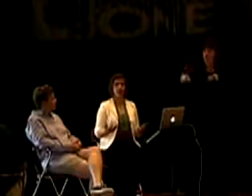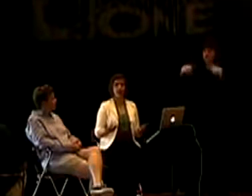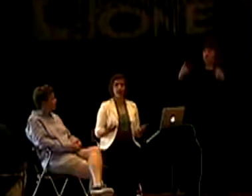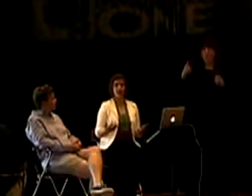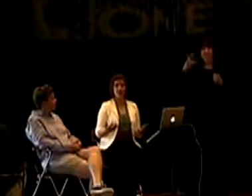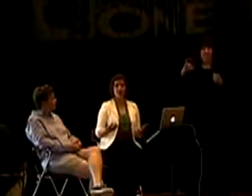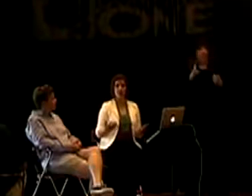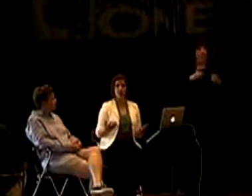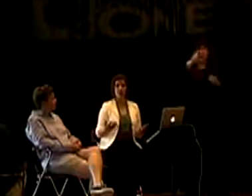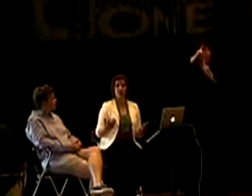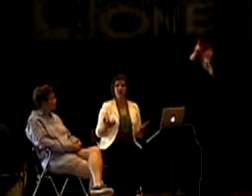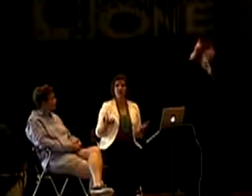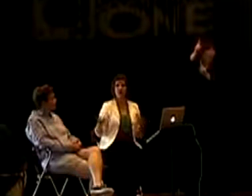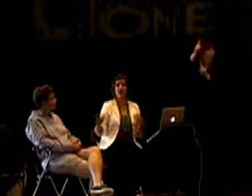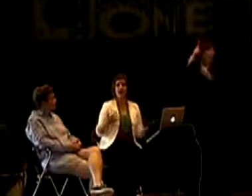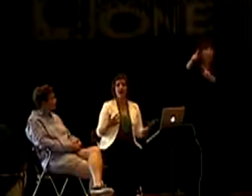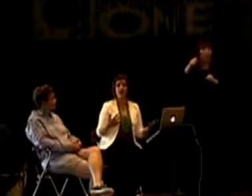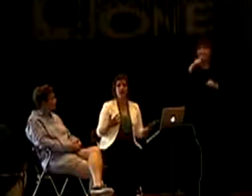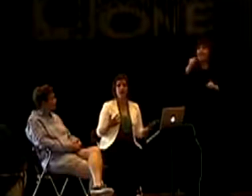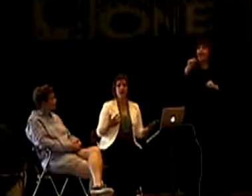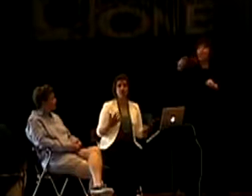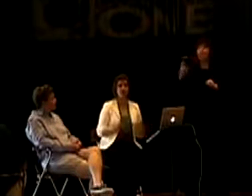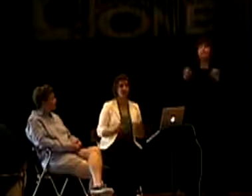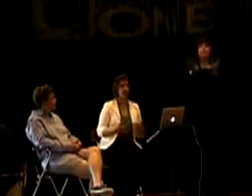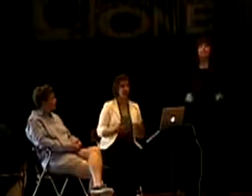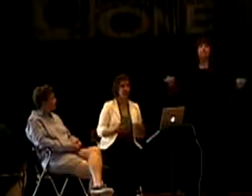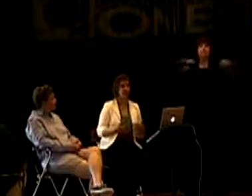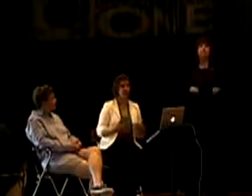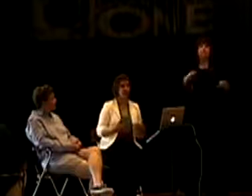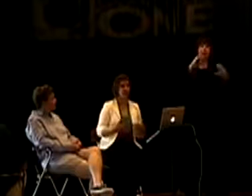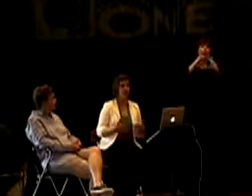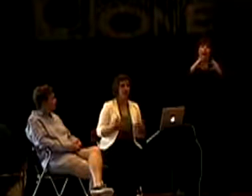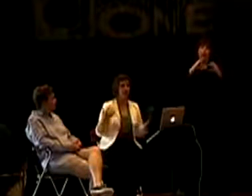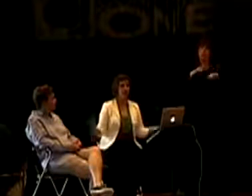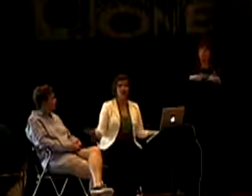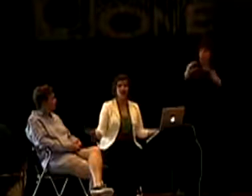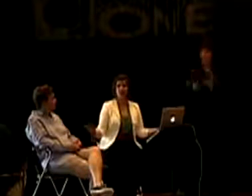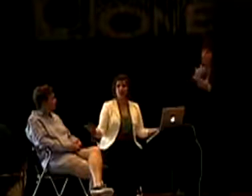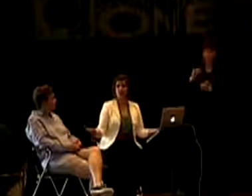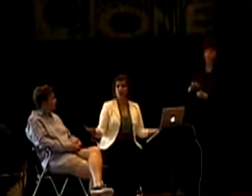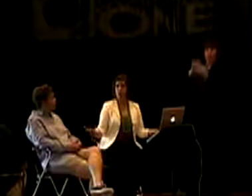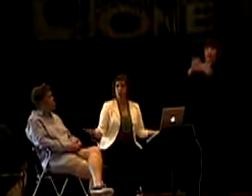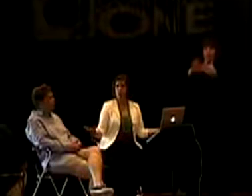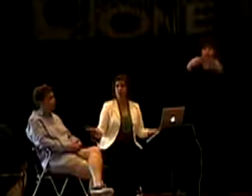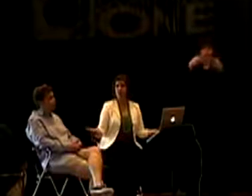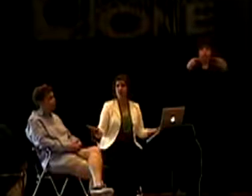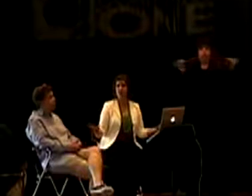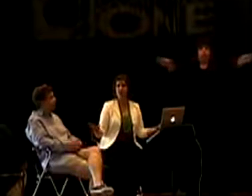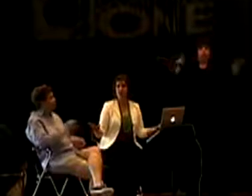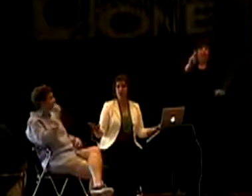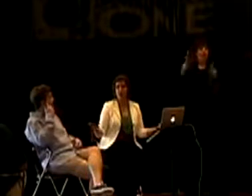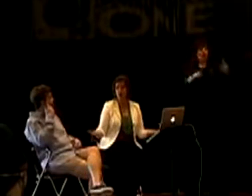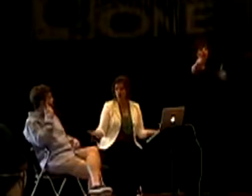larger goal in terms of finding new ways to communicate with a wider group of people who